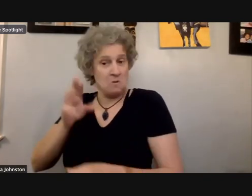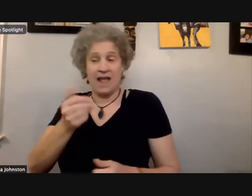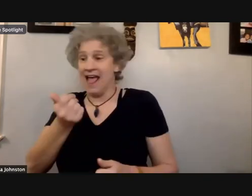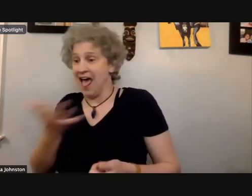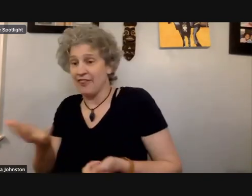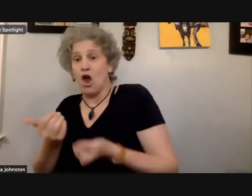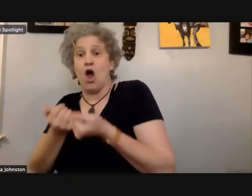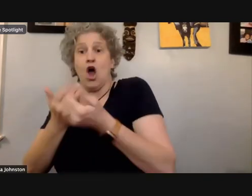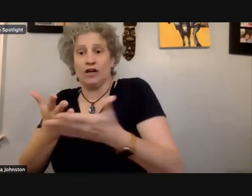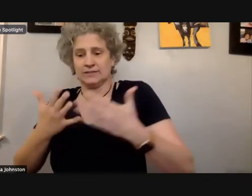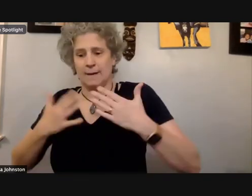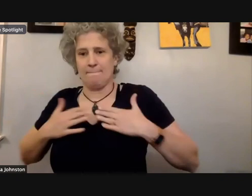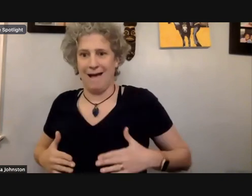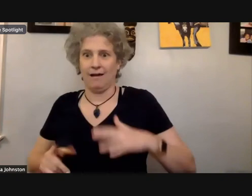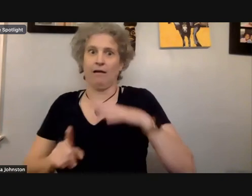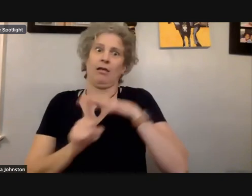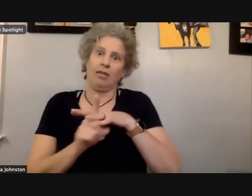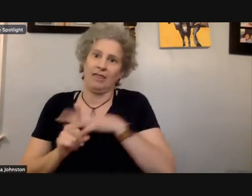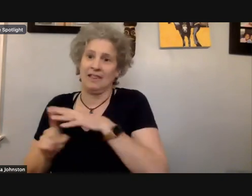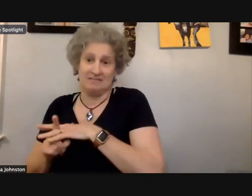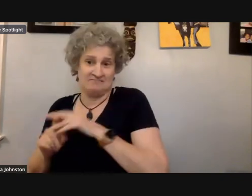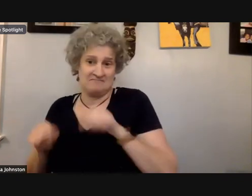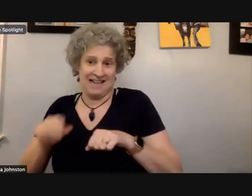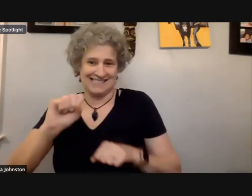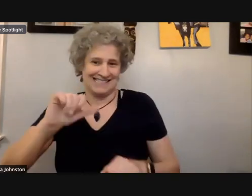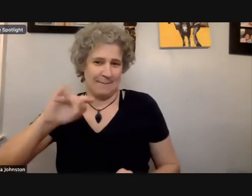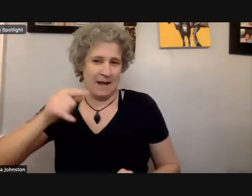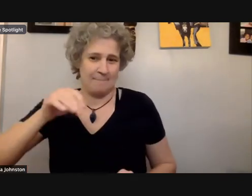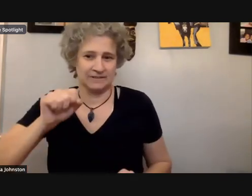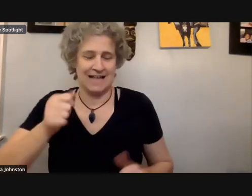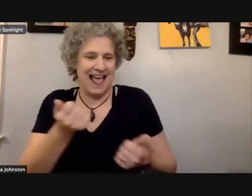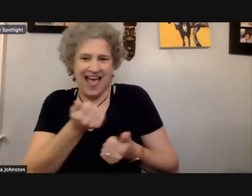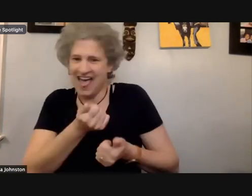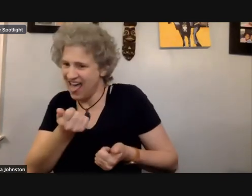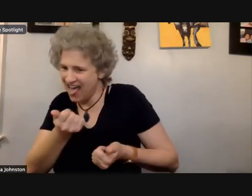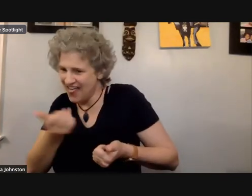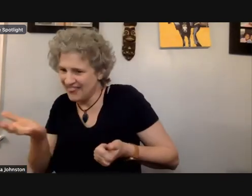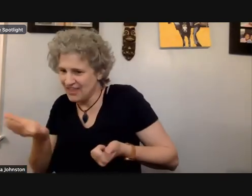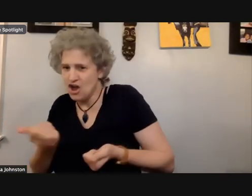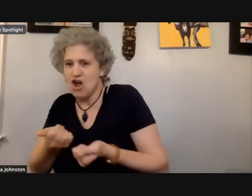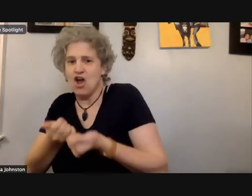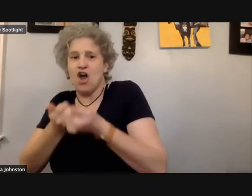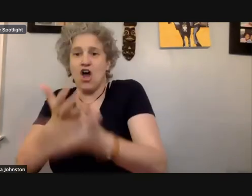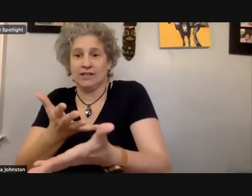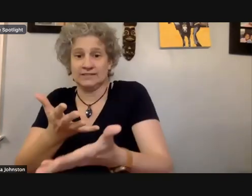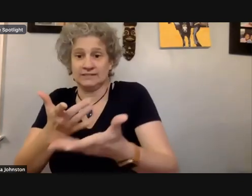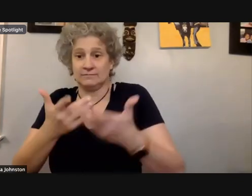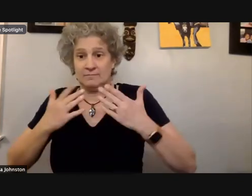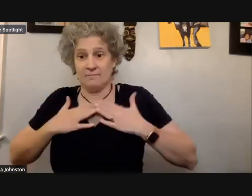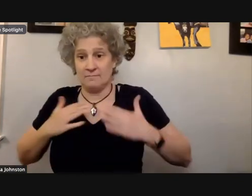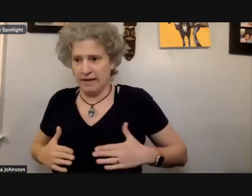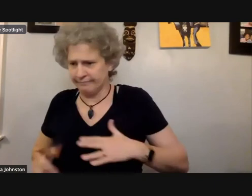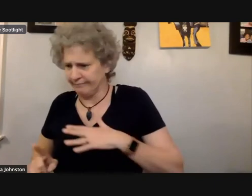reaction from your body. Anything that causes your body to have these symptoms. Okay.